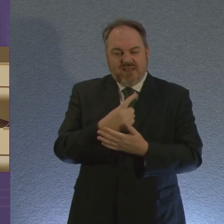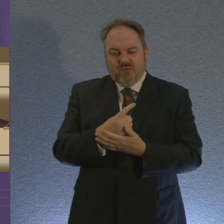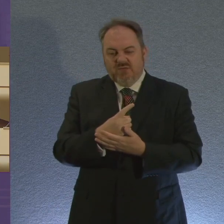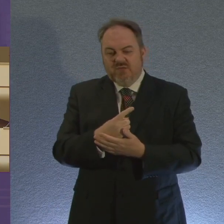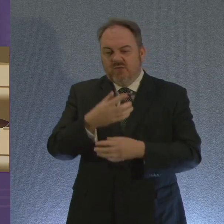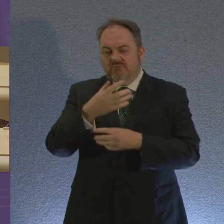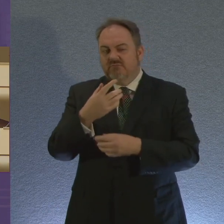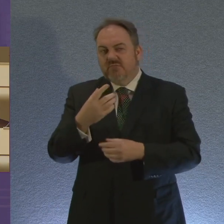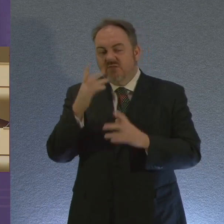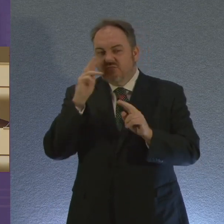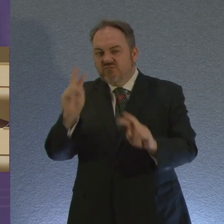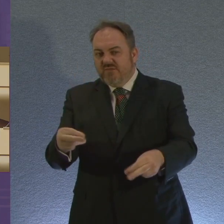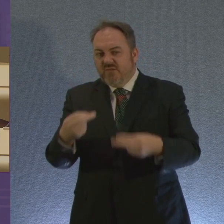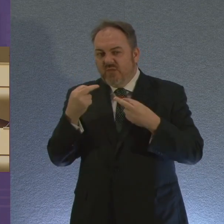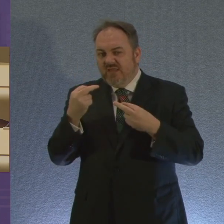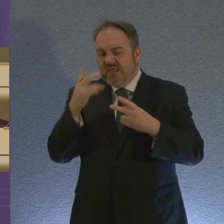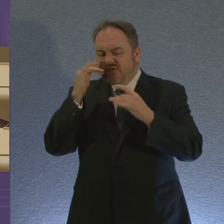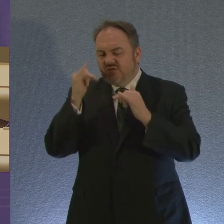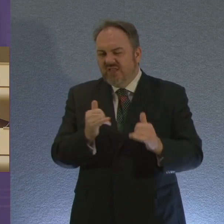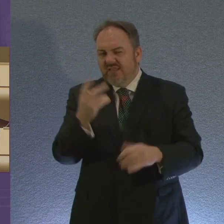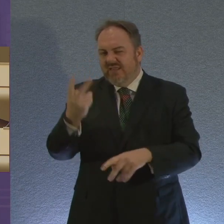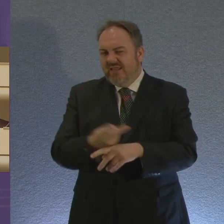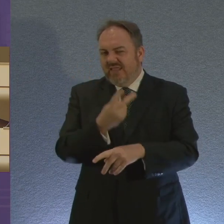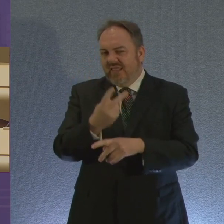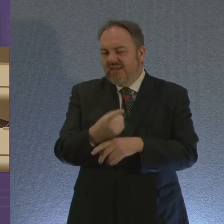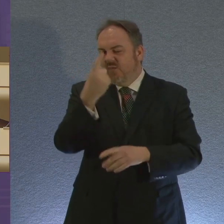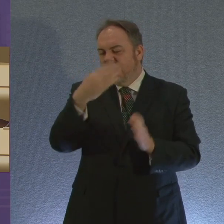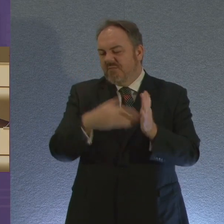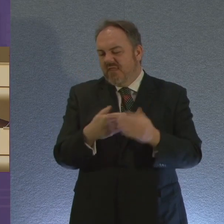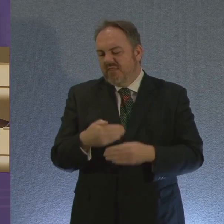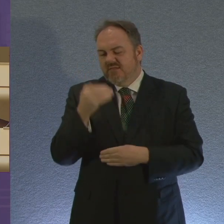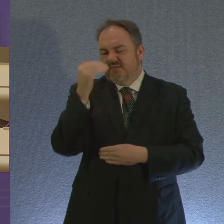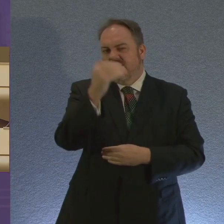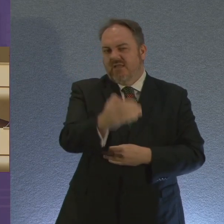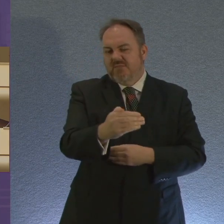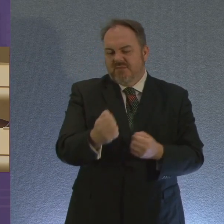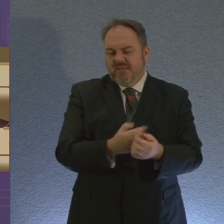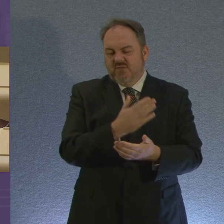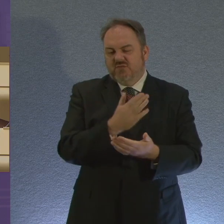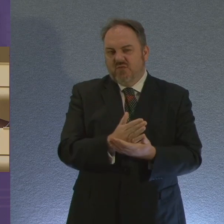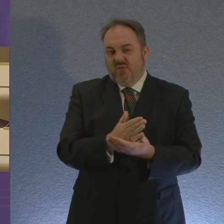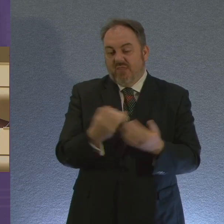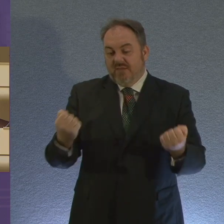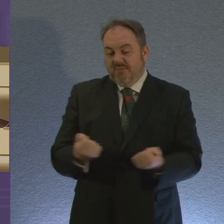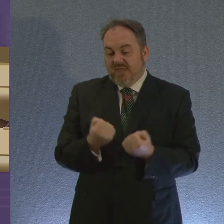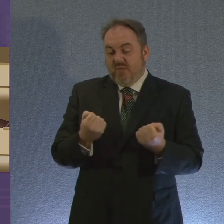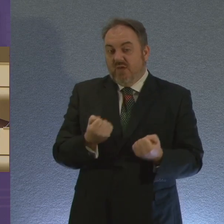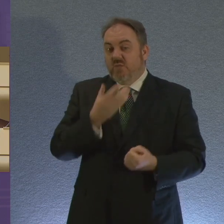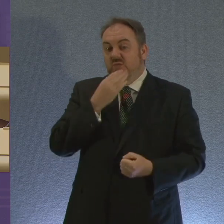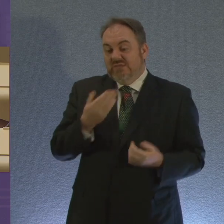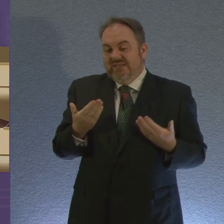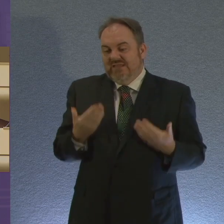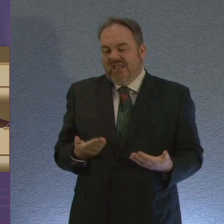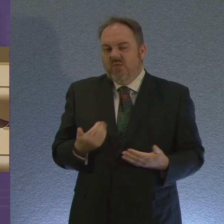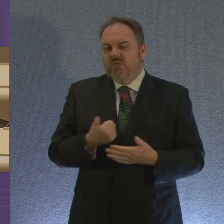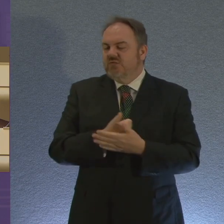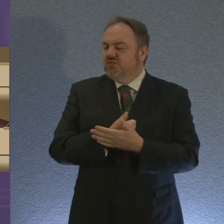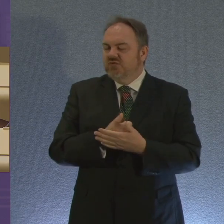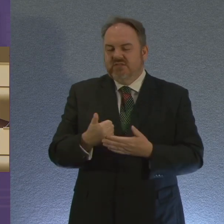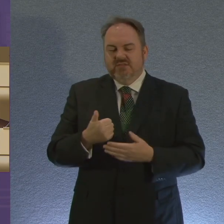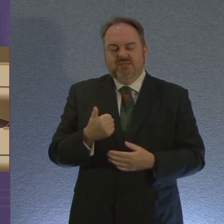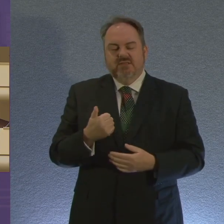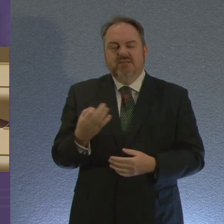the process that underpins that, because it will be important to review these powers and their operation and implementation as